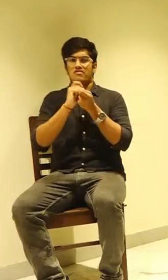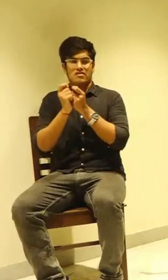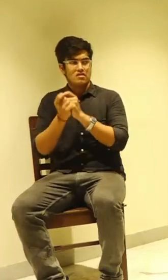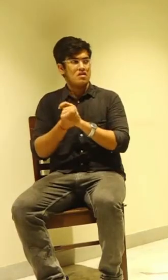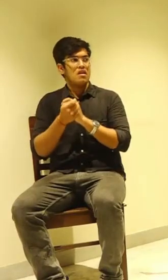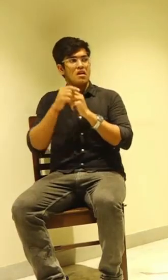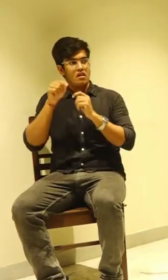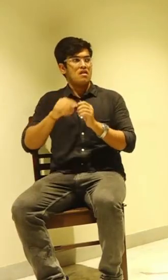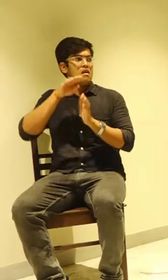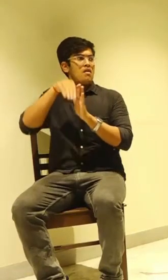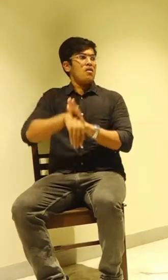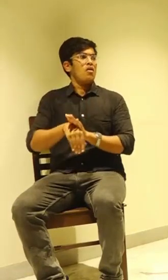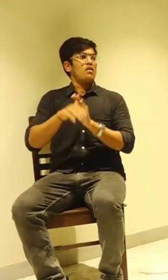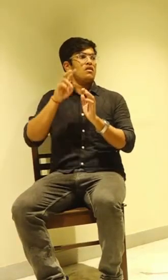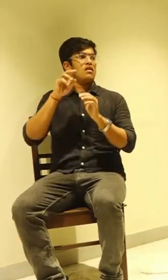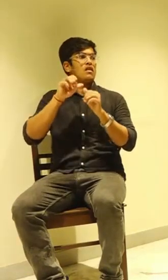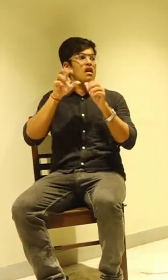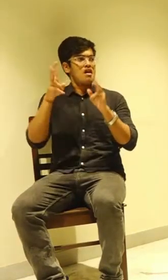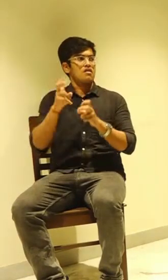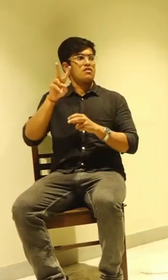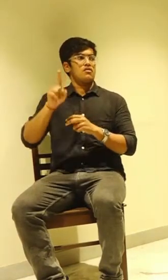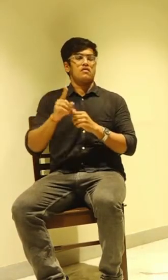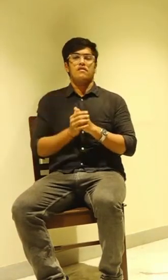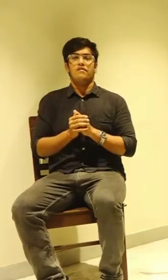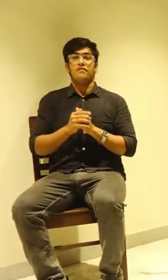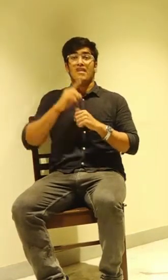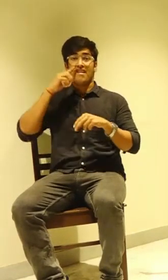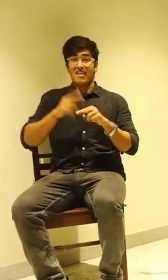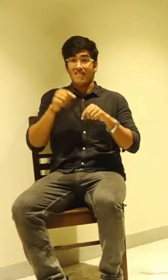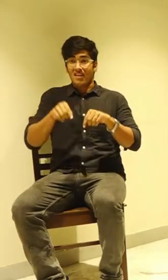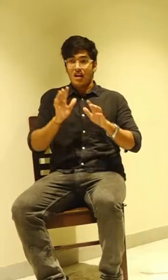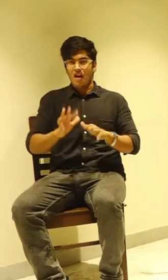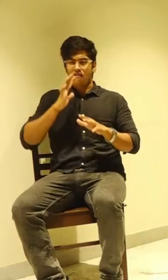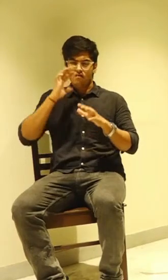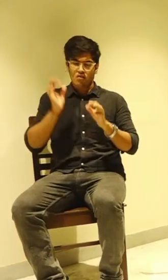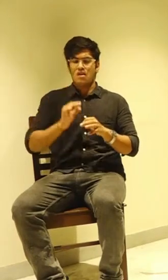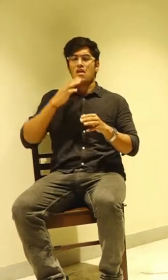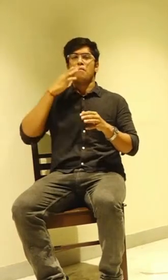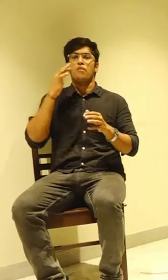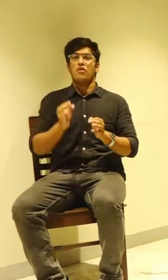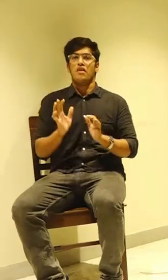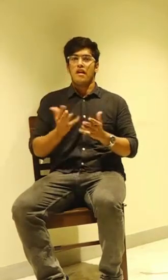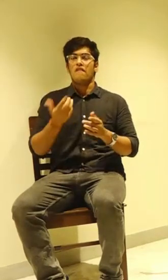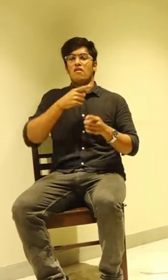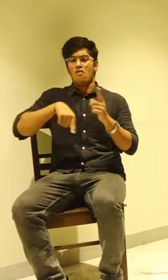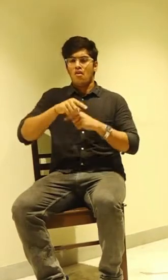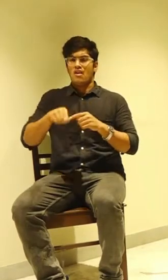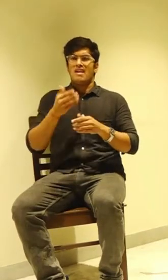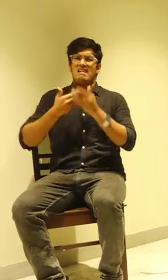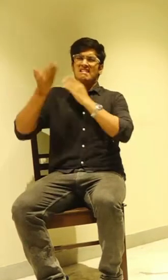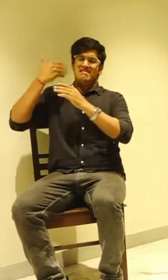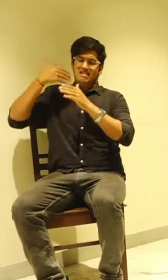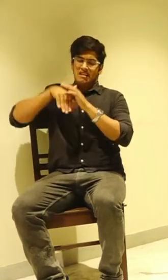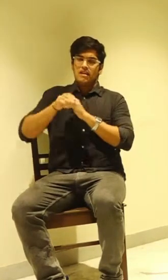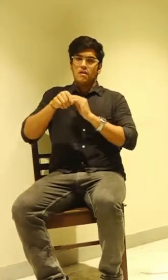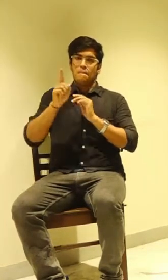21. Now, if this is such an important right, there must surely be something in its history which either tells